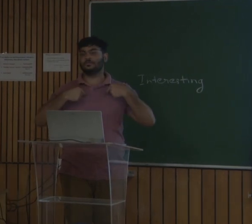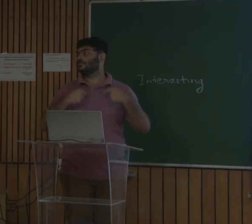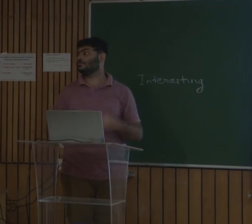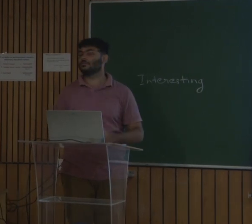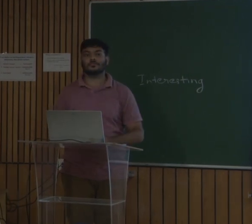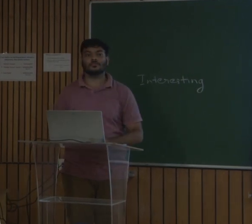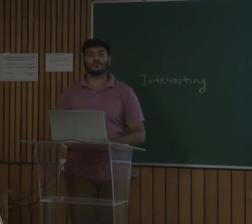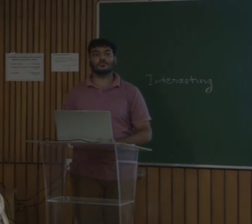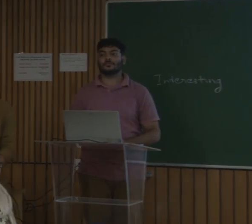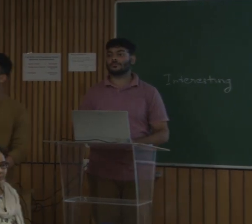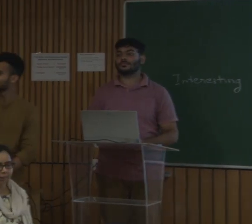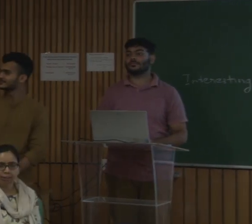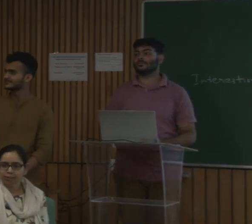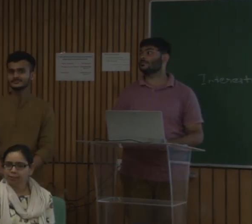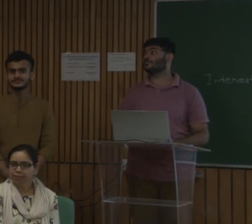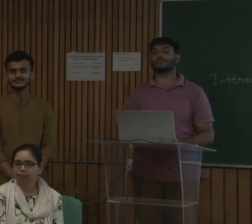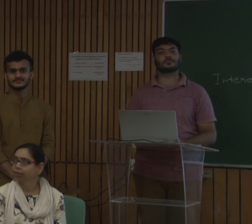May I have your introduction? Please.